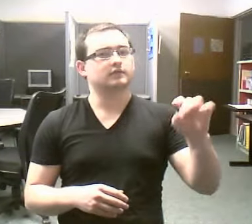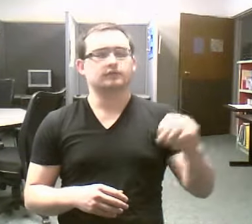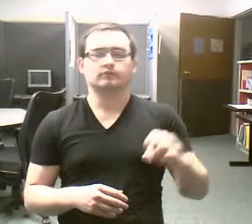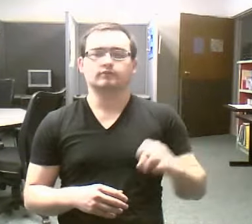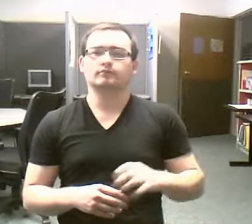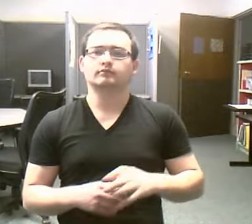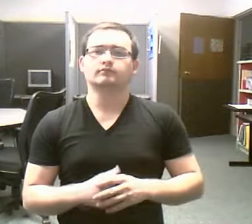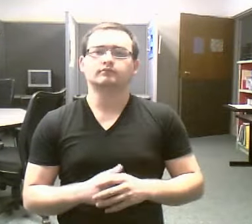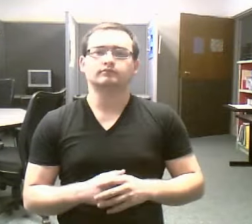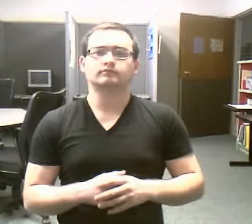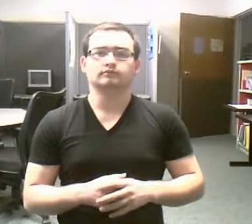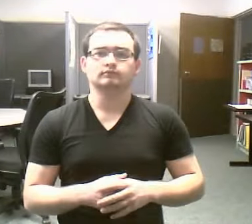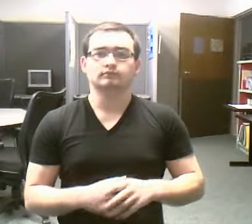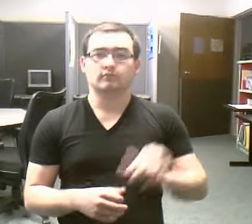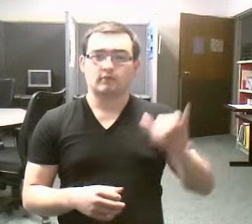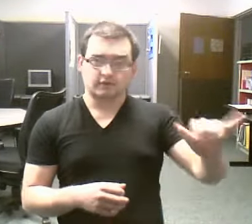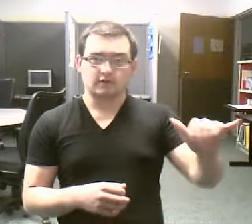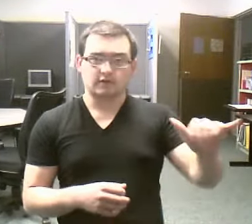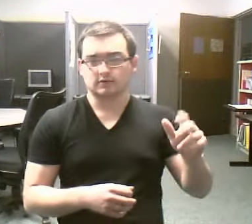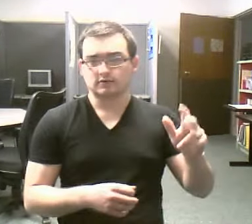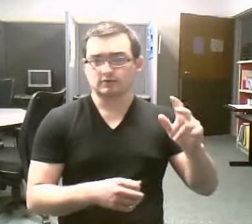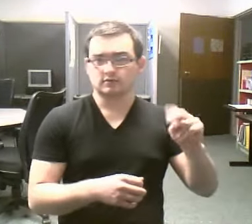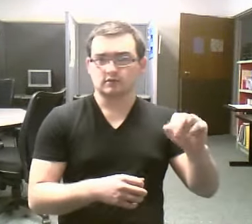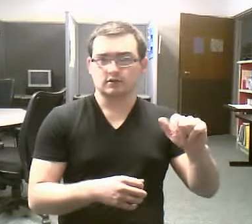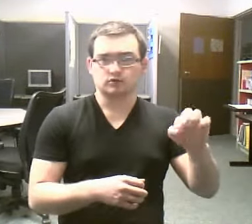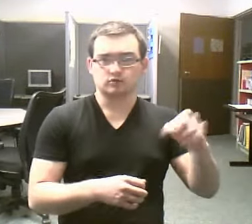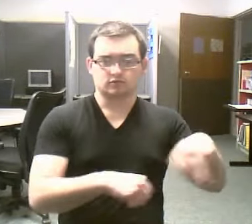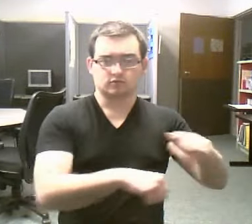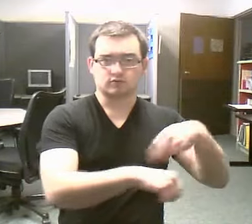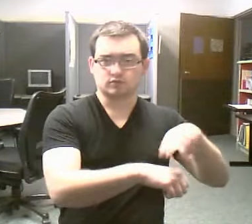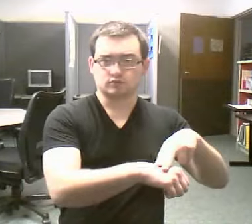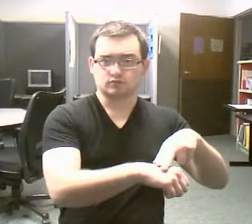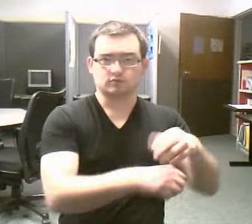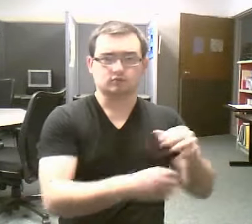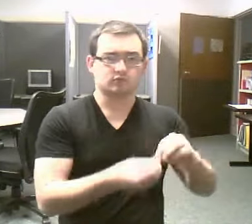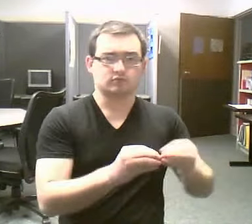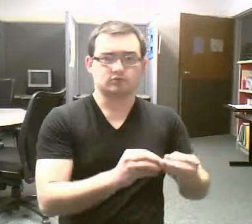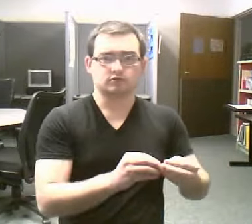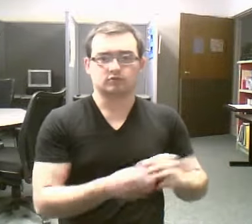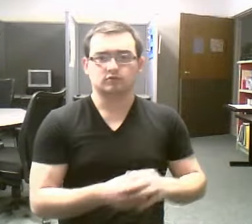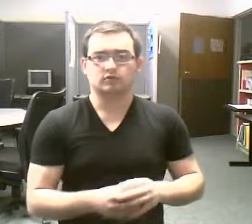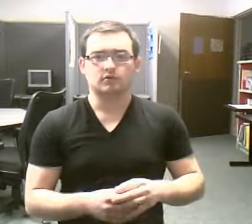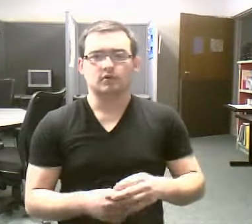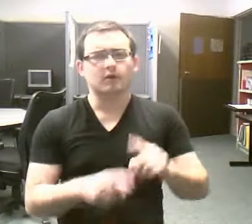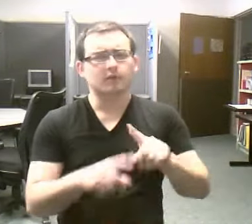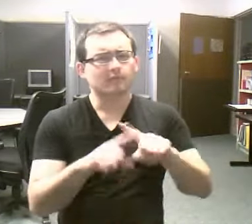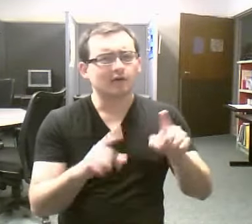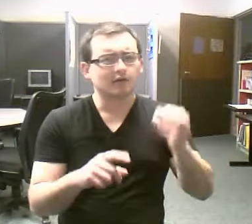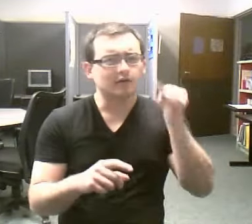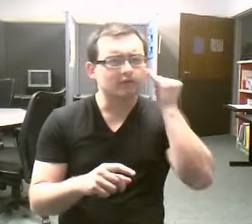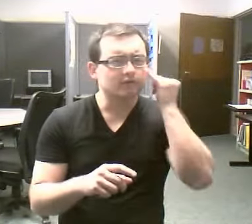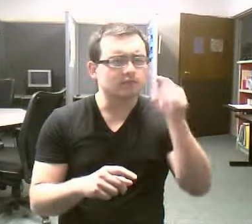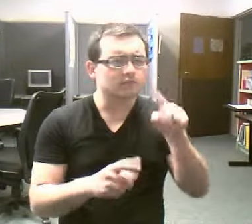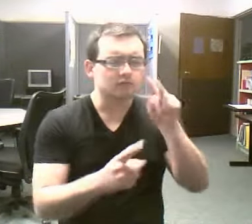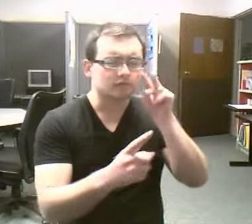So, there's your natural numbers. But if you notice in the natural numbers, they're missing 0. So, that's